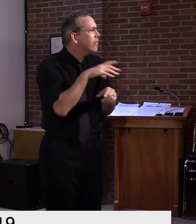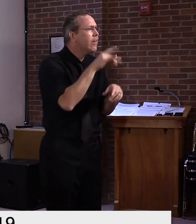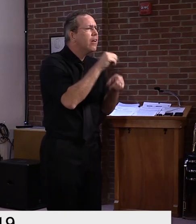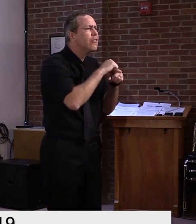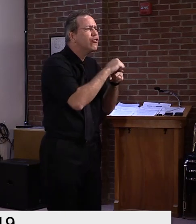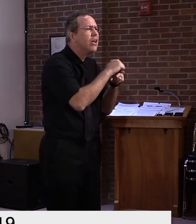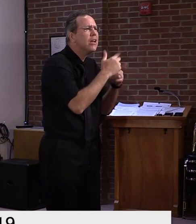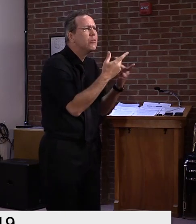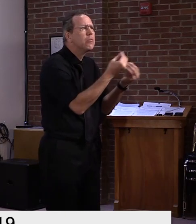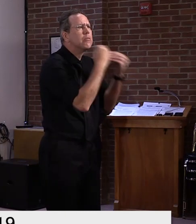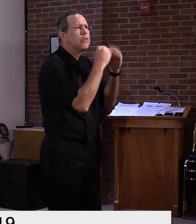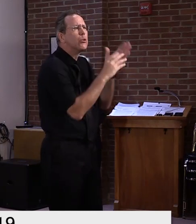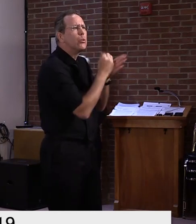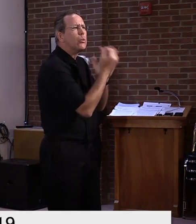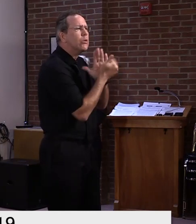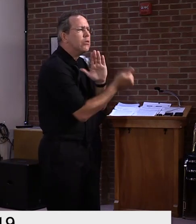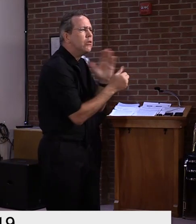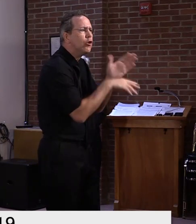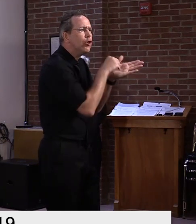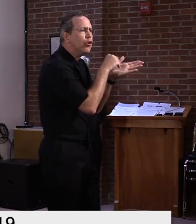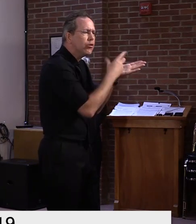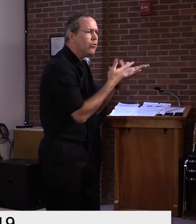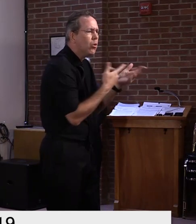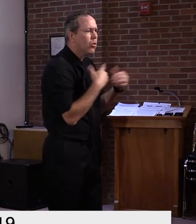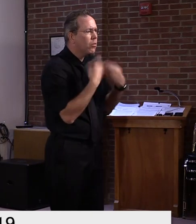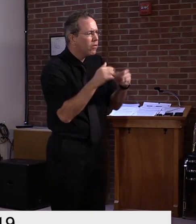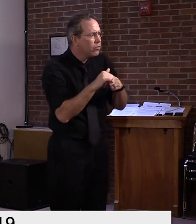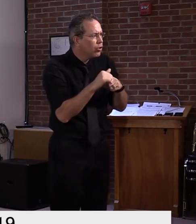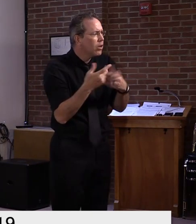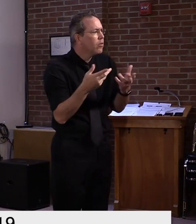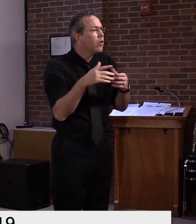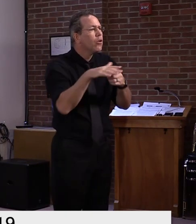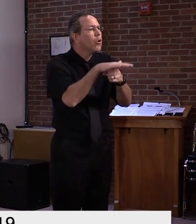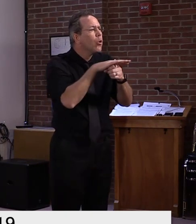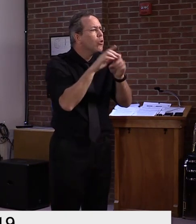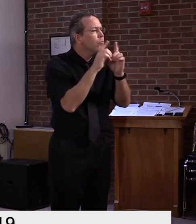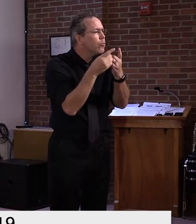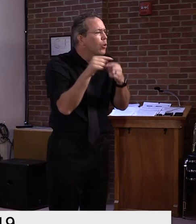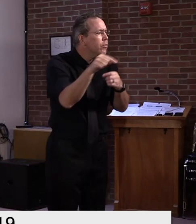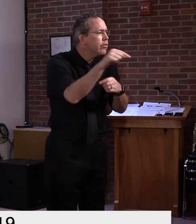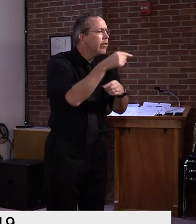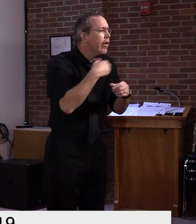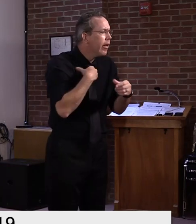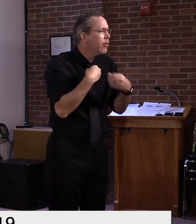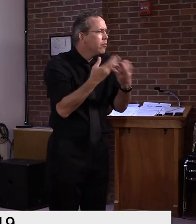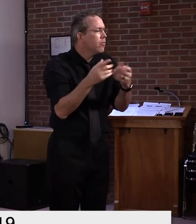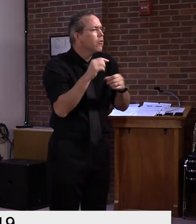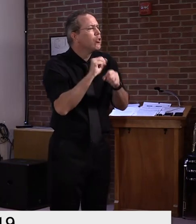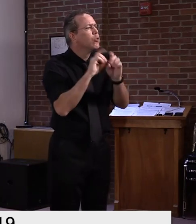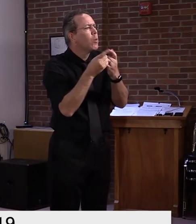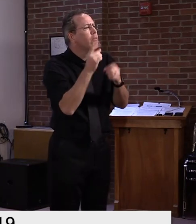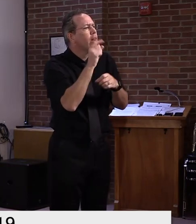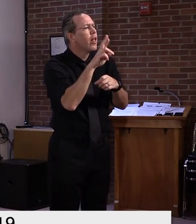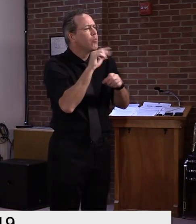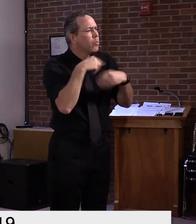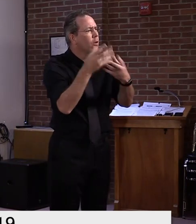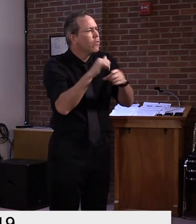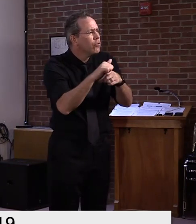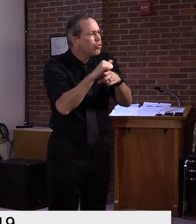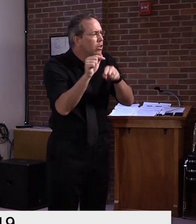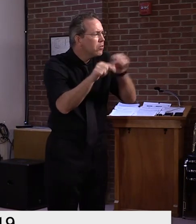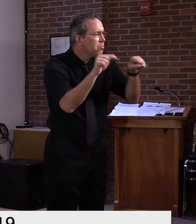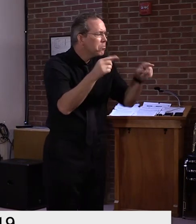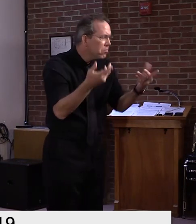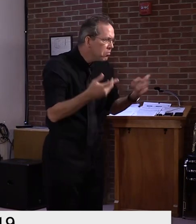one of our local regional offices as we're doing mainly online virtual services, career